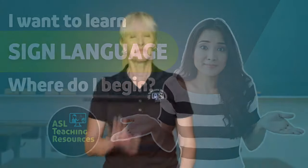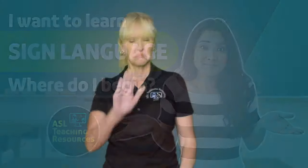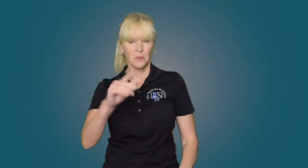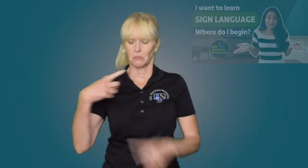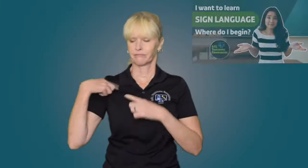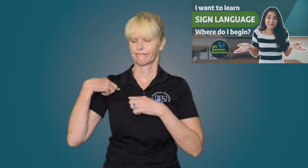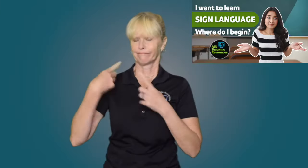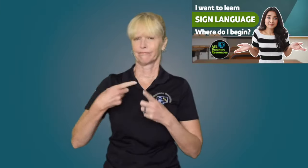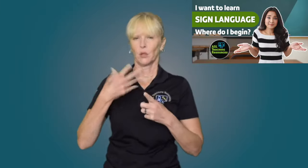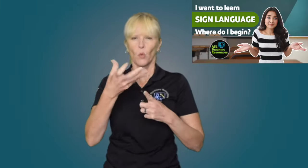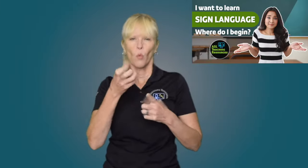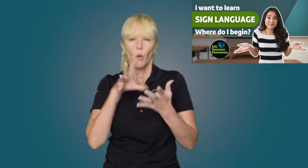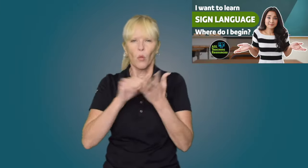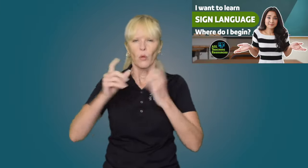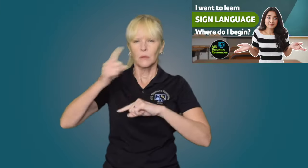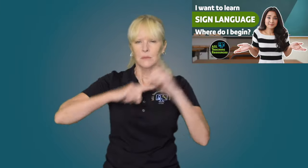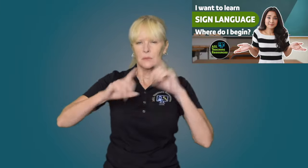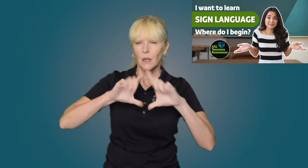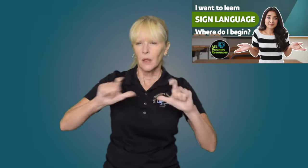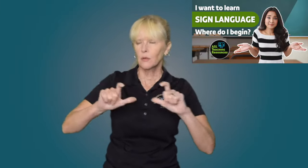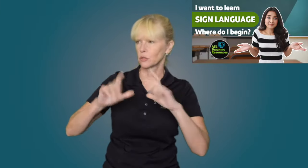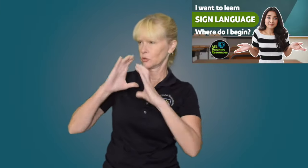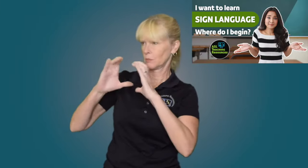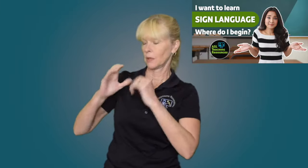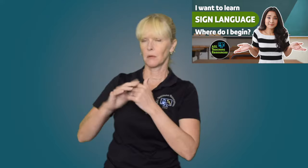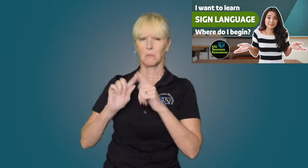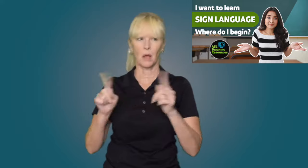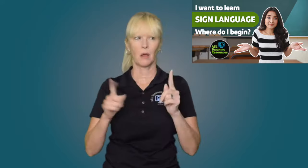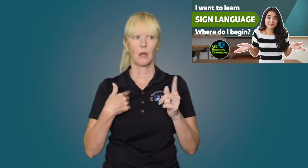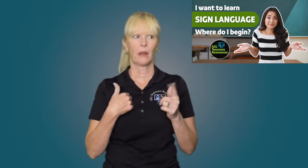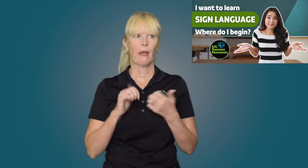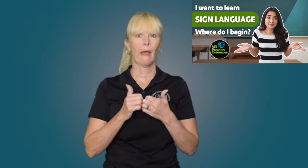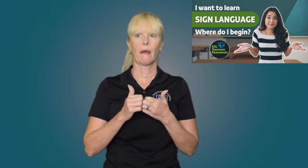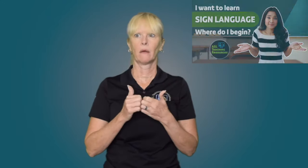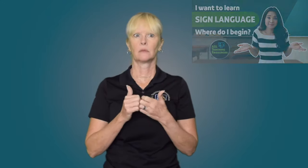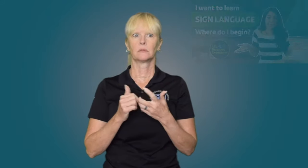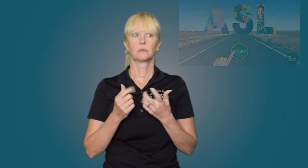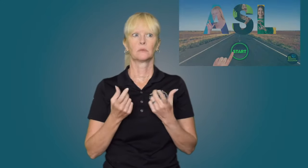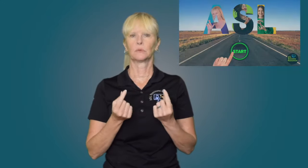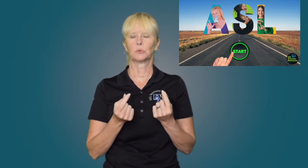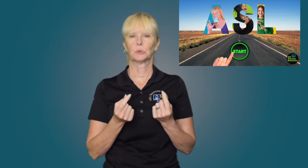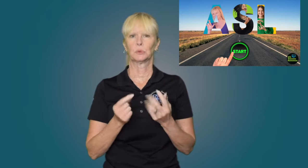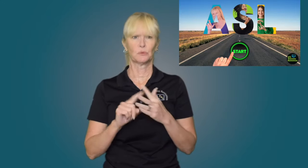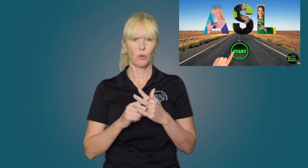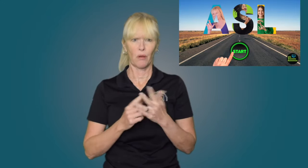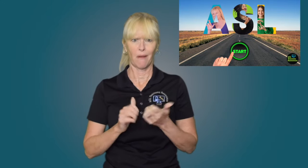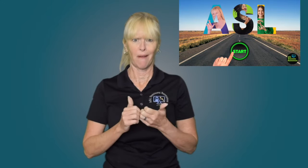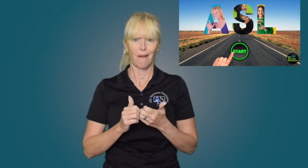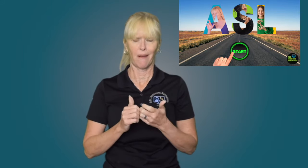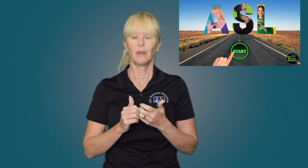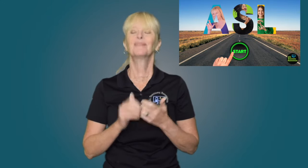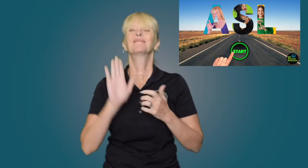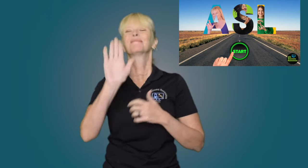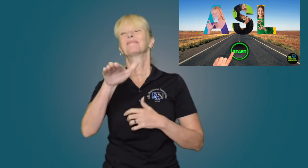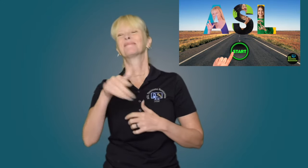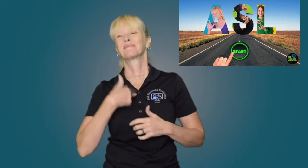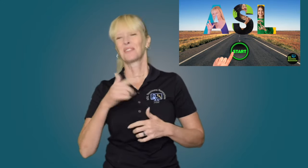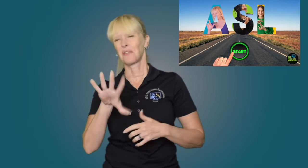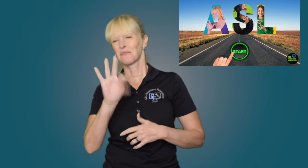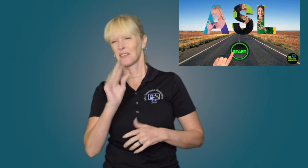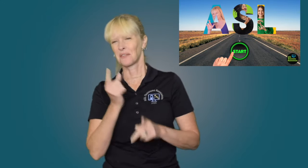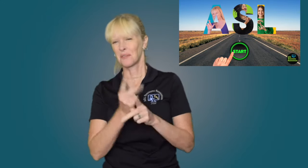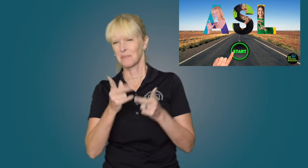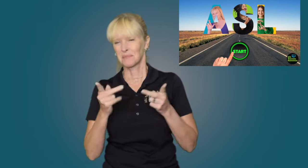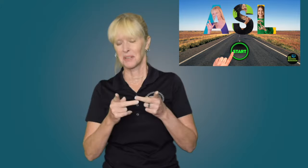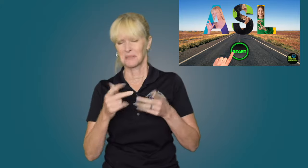If you have been wanting to learn sign language to communicate with someone, but are not sure how or where to start, then you found the right place. I'm